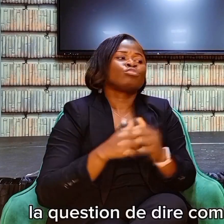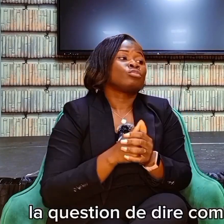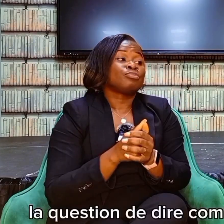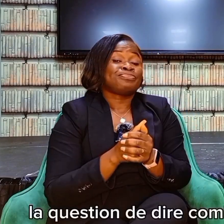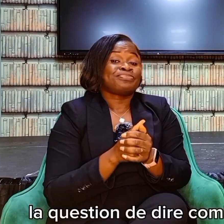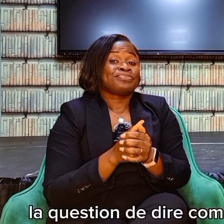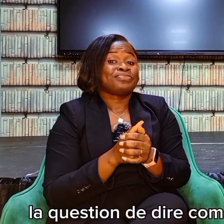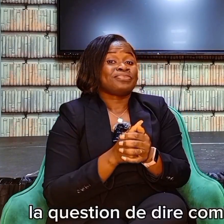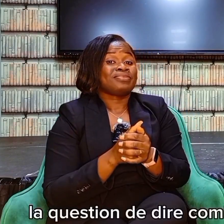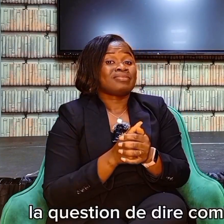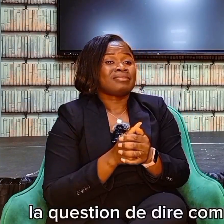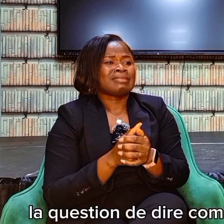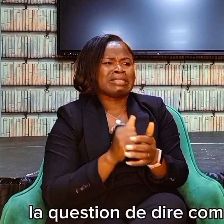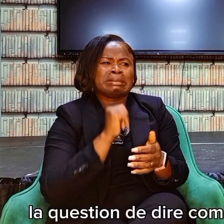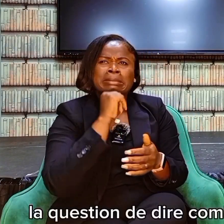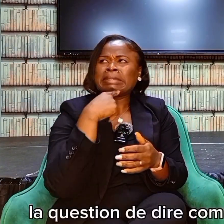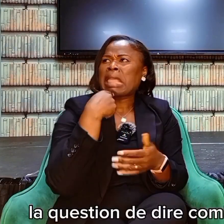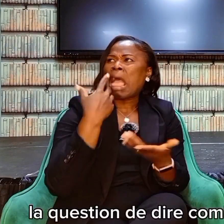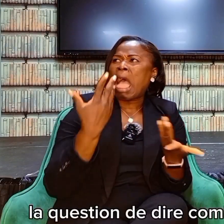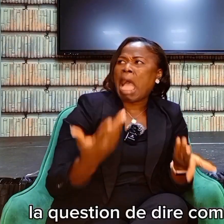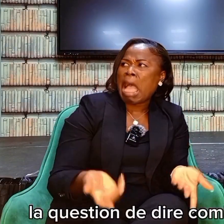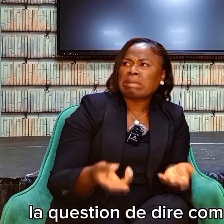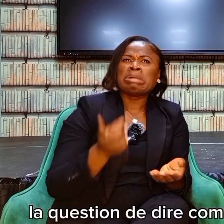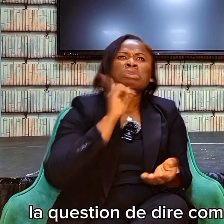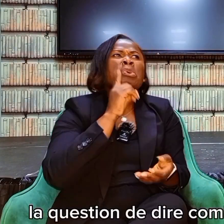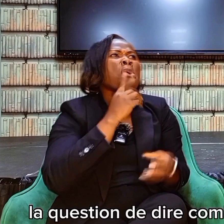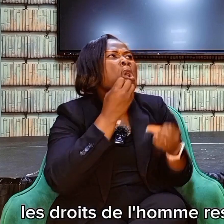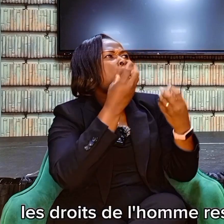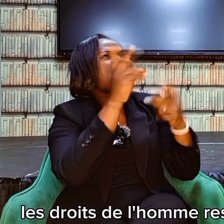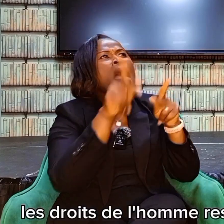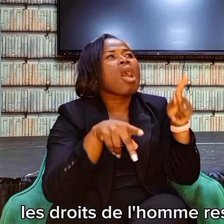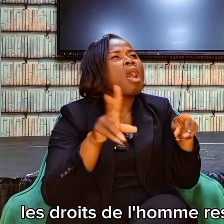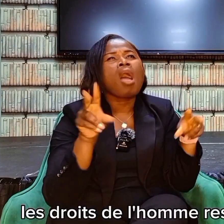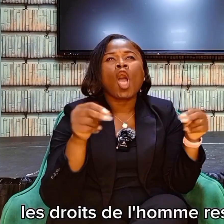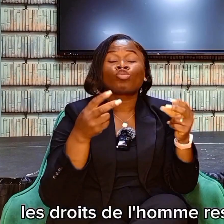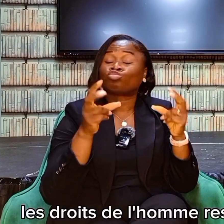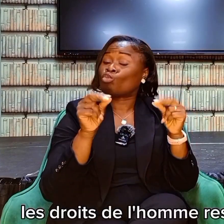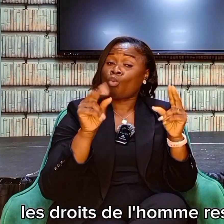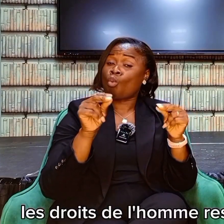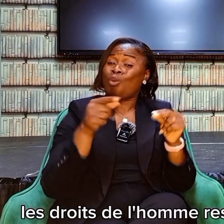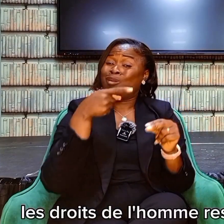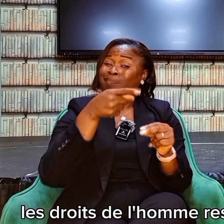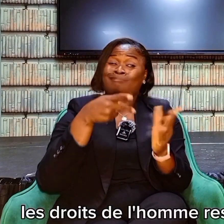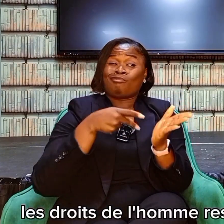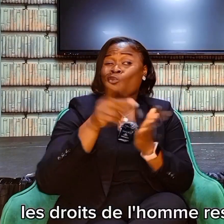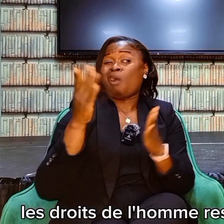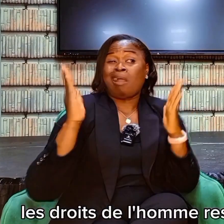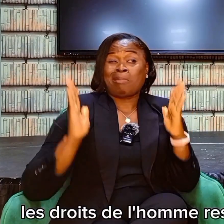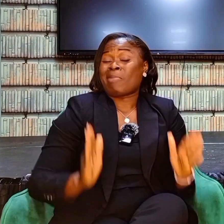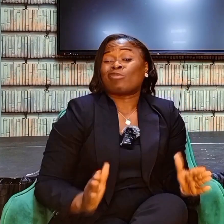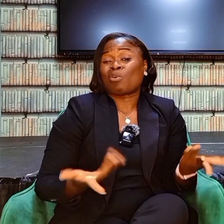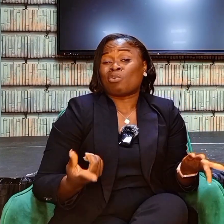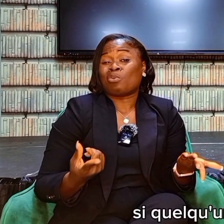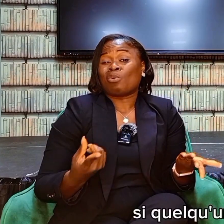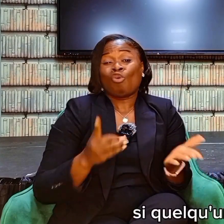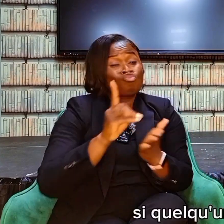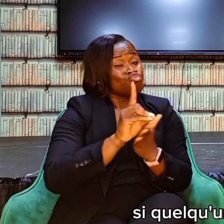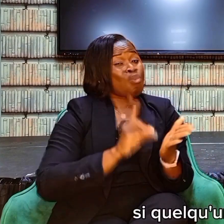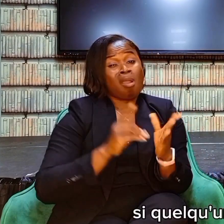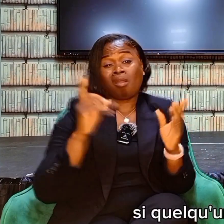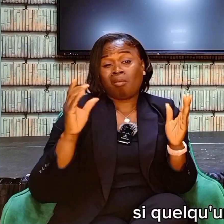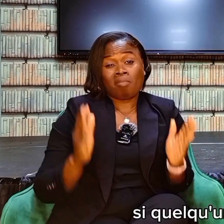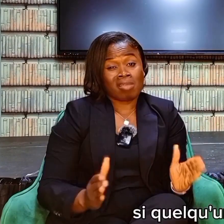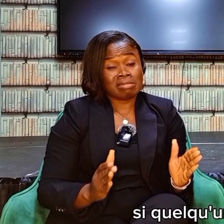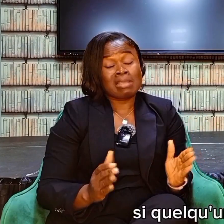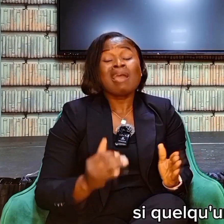The issue of saying how many are deaf people, what? No. A human right remains a human right. Whether